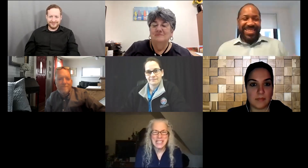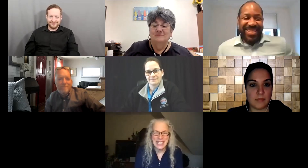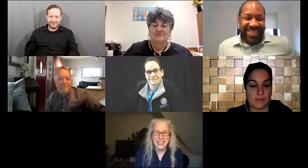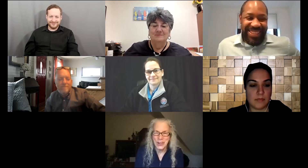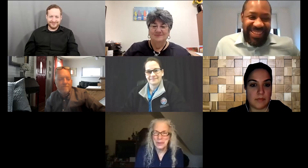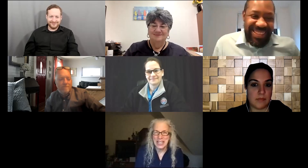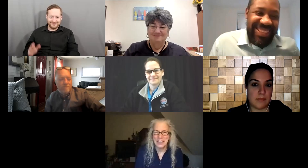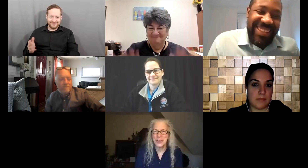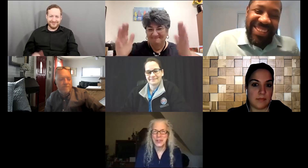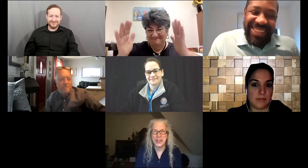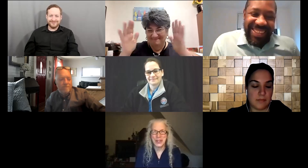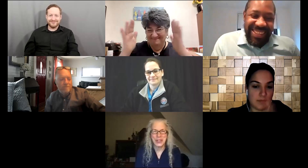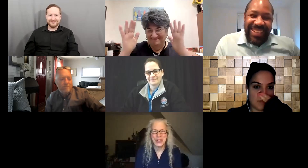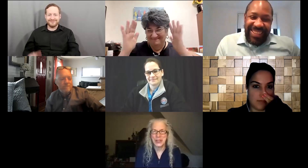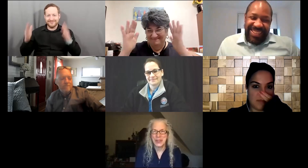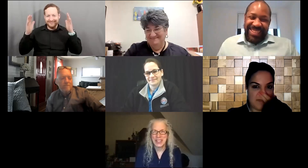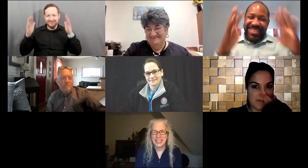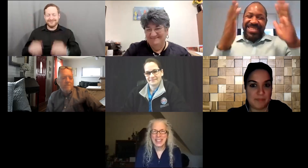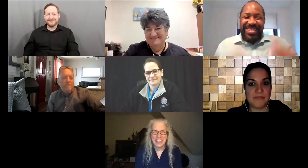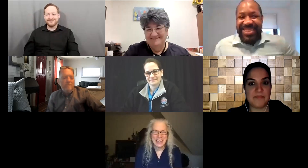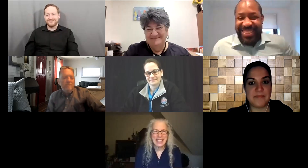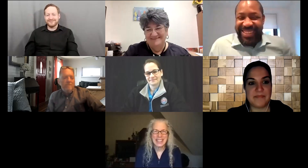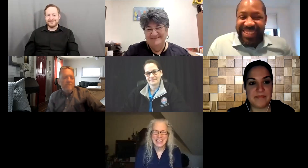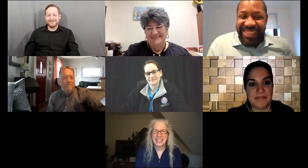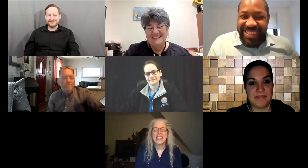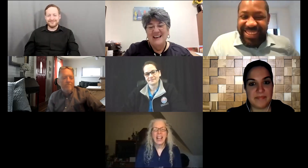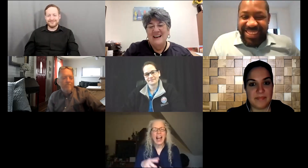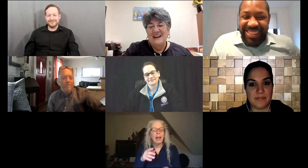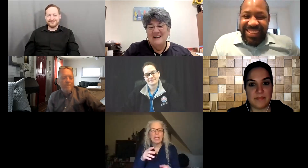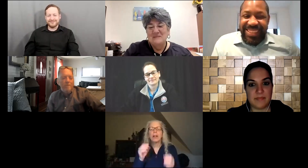Pam is here, so I want to give kudos to her too.